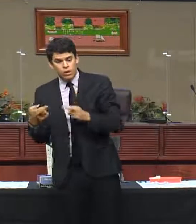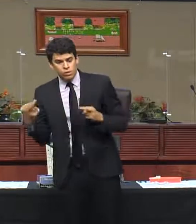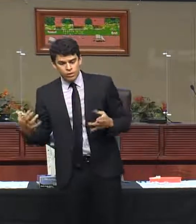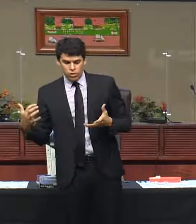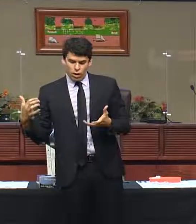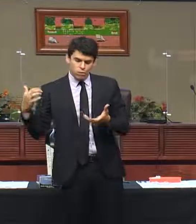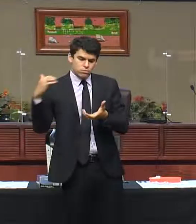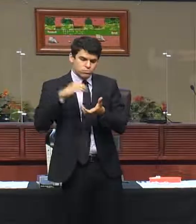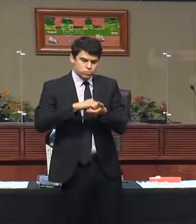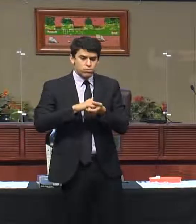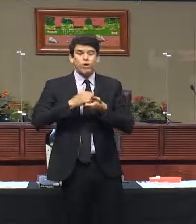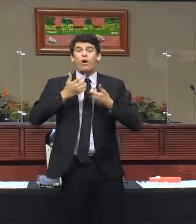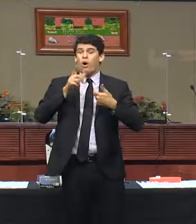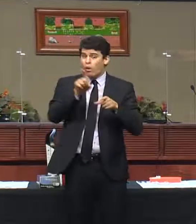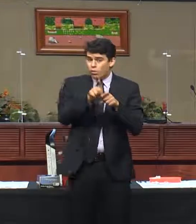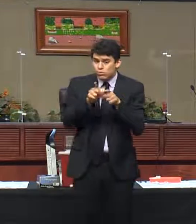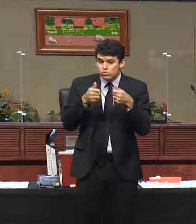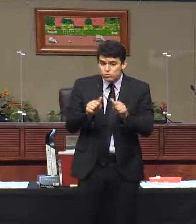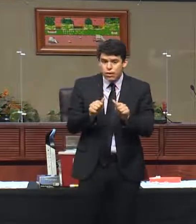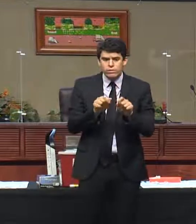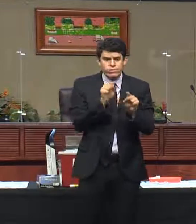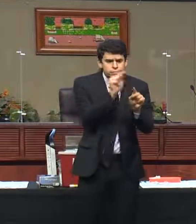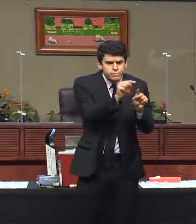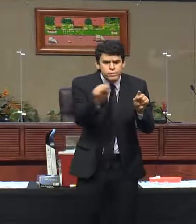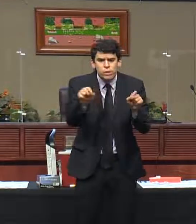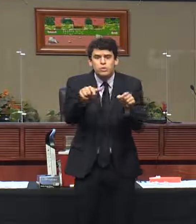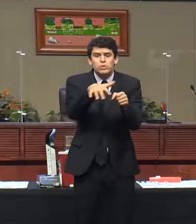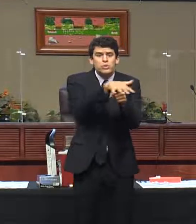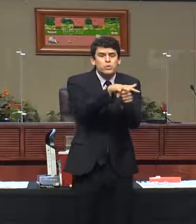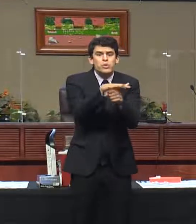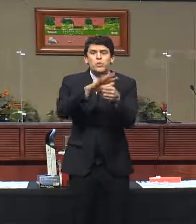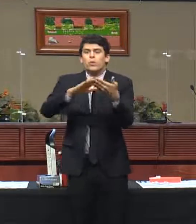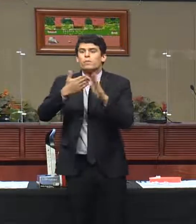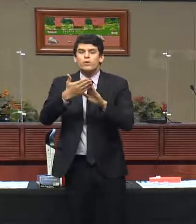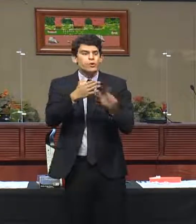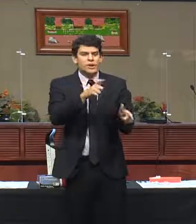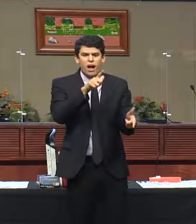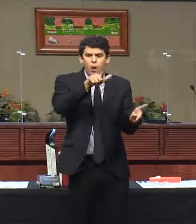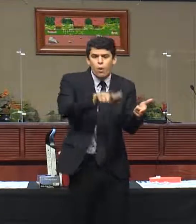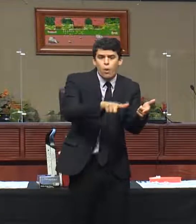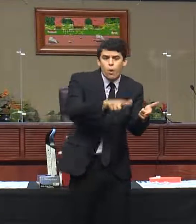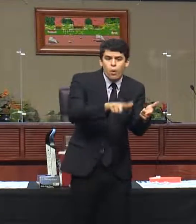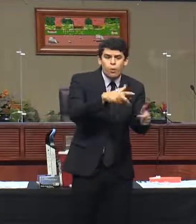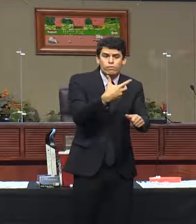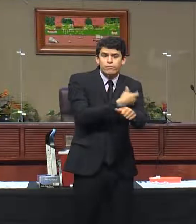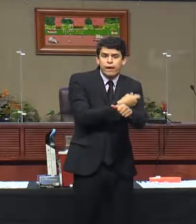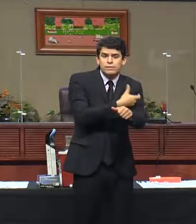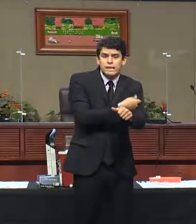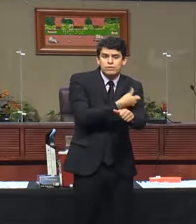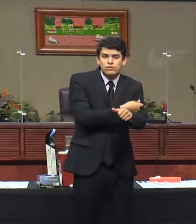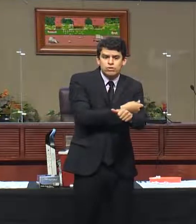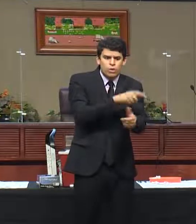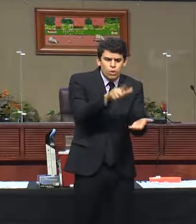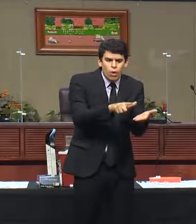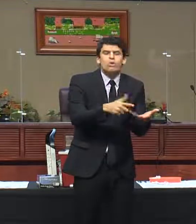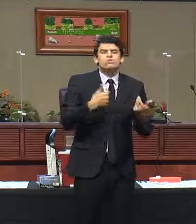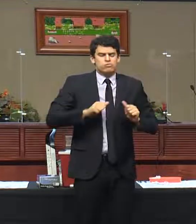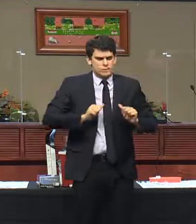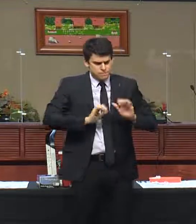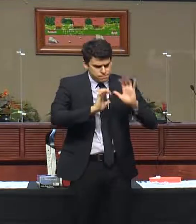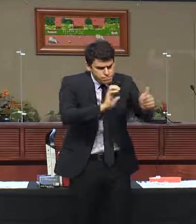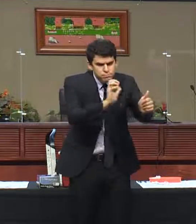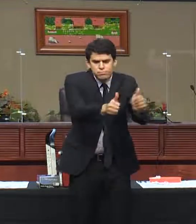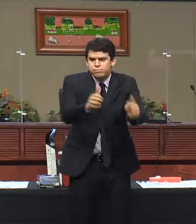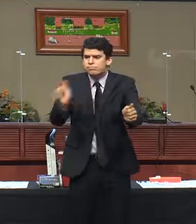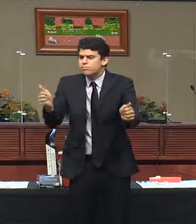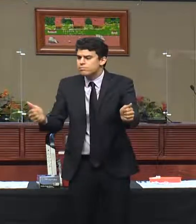inequalities that we have in our communities. So we are identifying areas, identifying locations, and we are going through the process. But